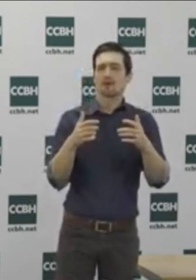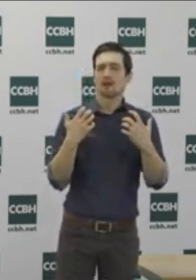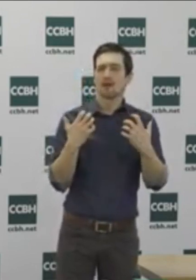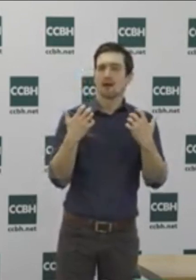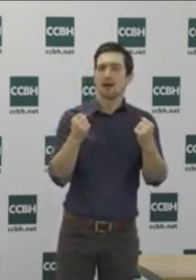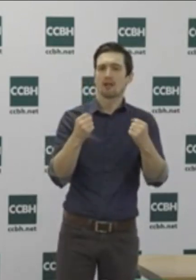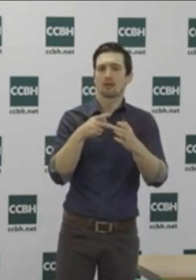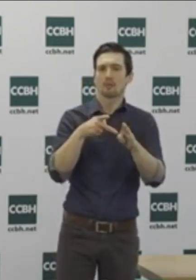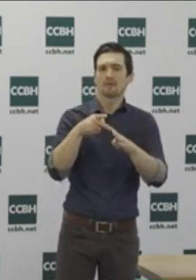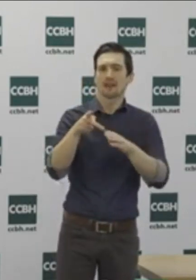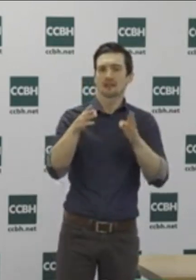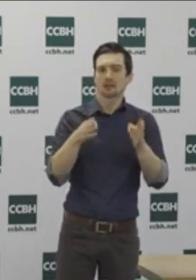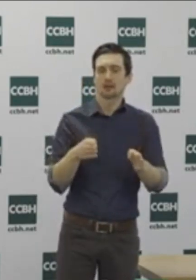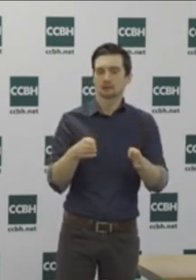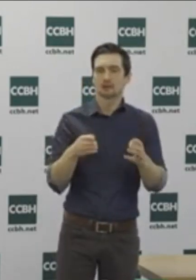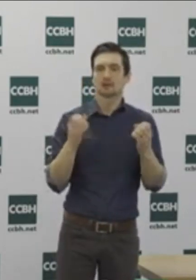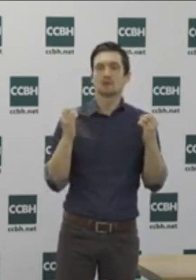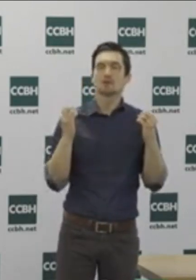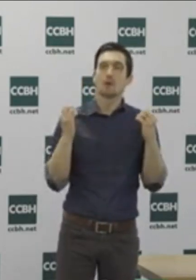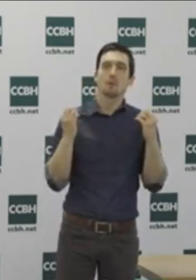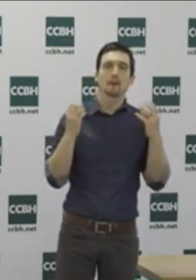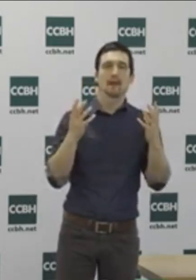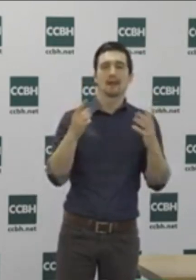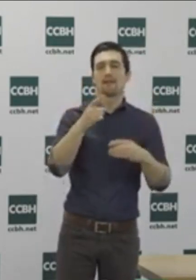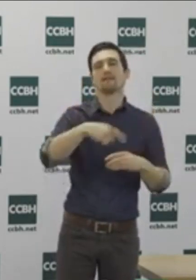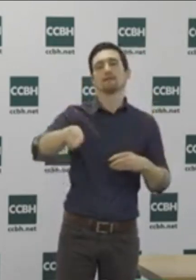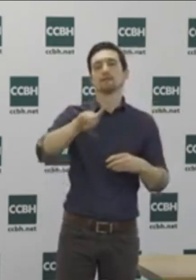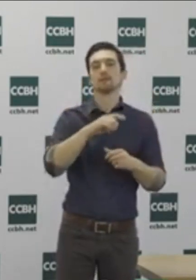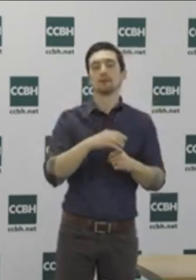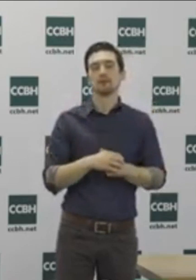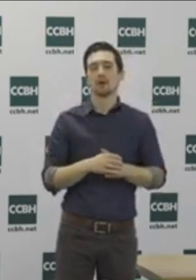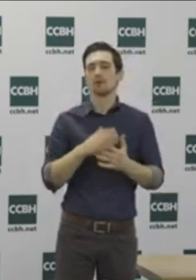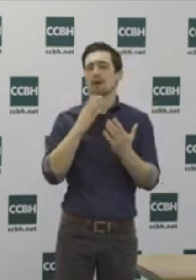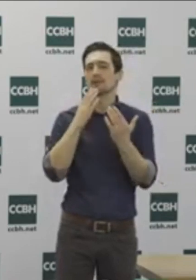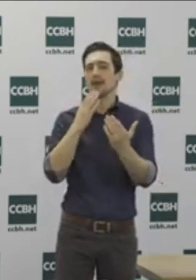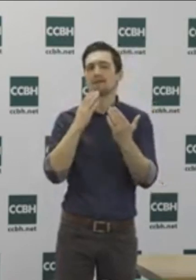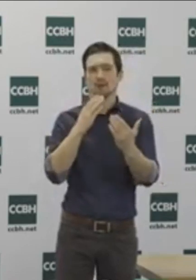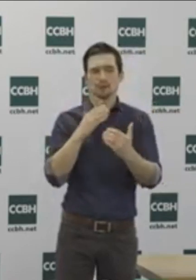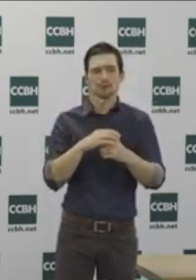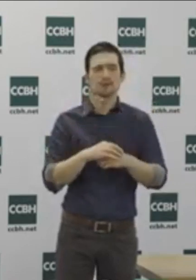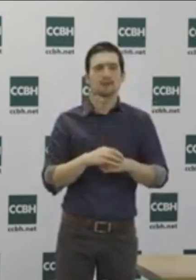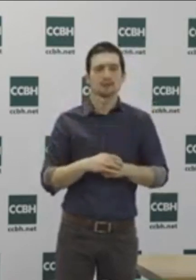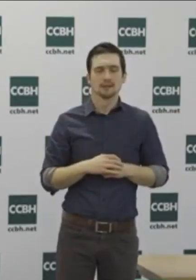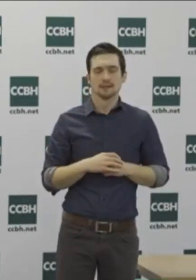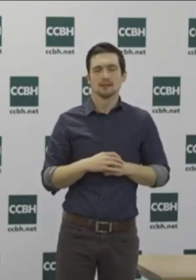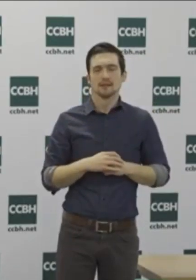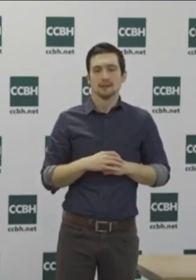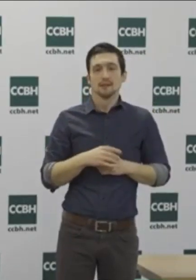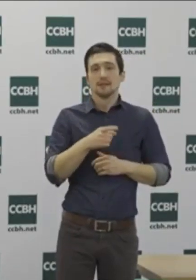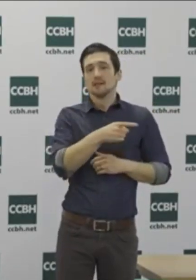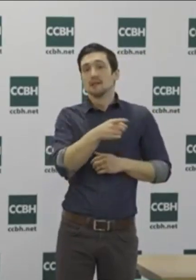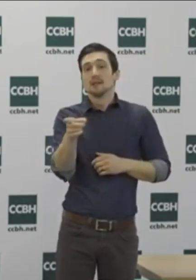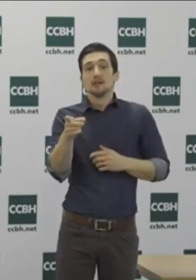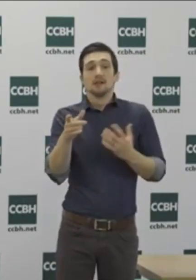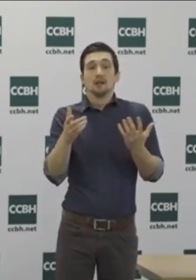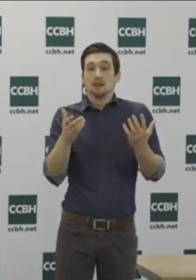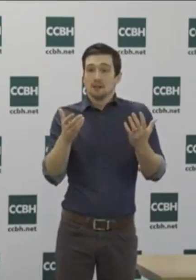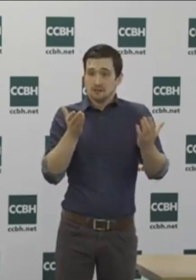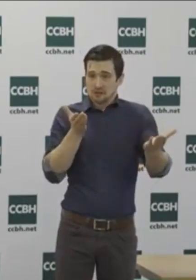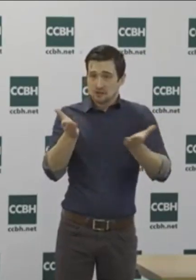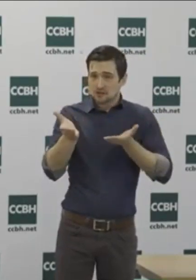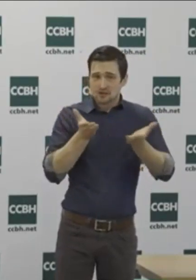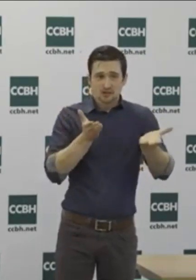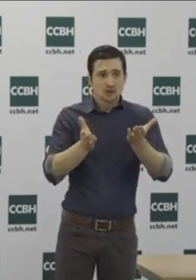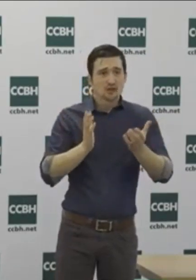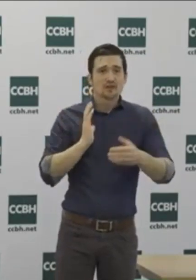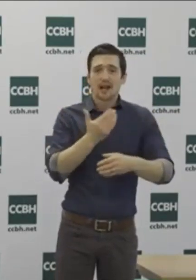community. There are thousands of you, and we really are so grateful for how you have served our community day in and